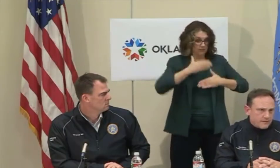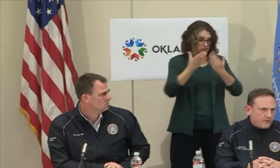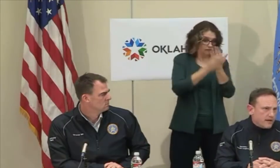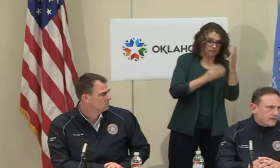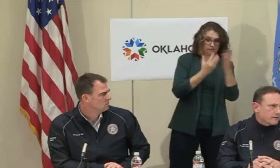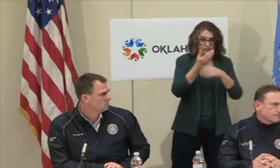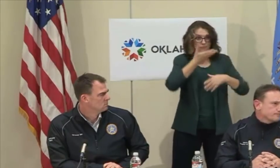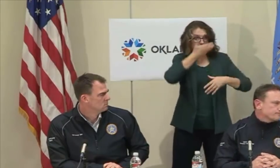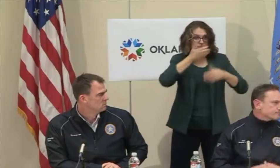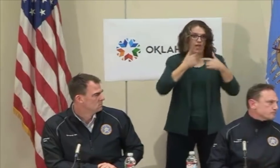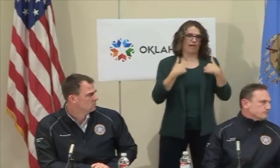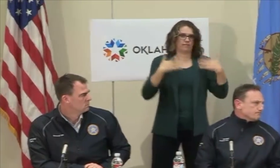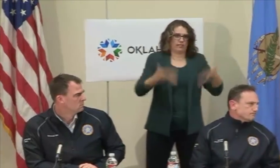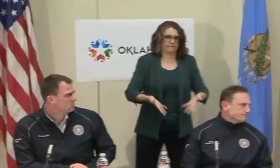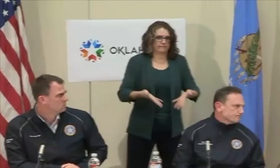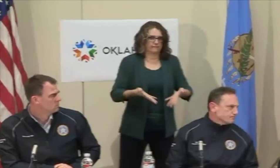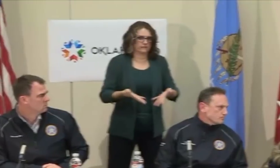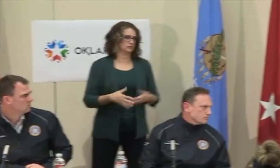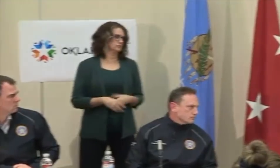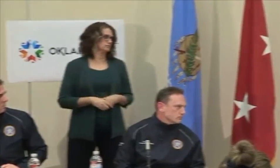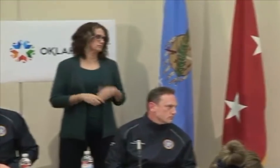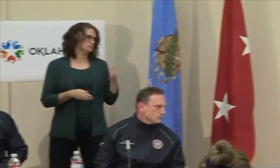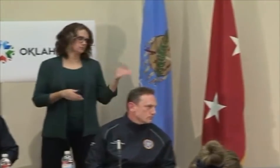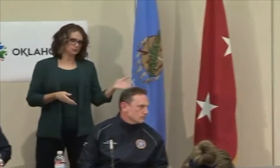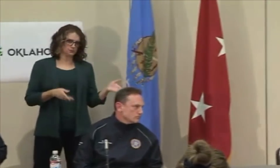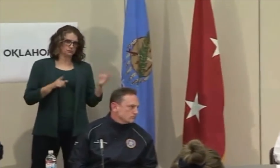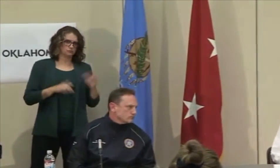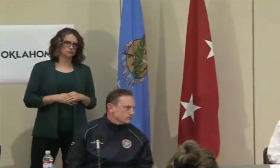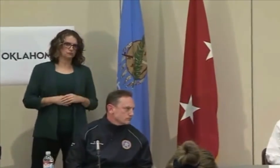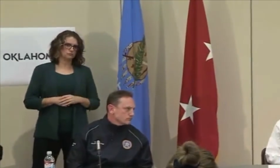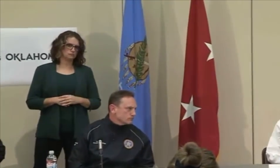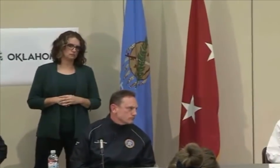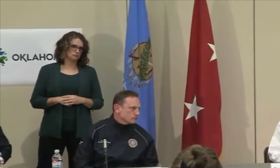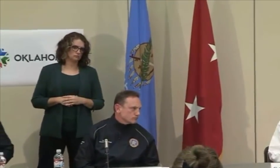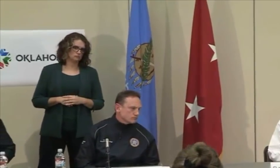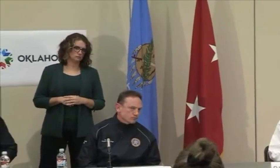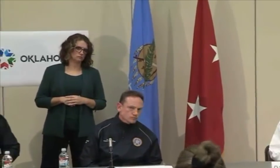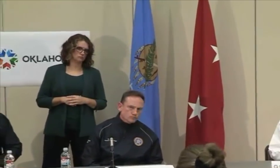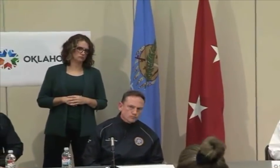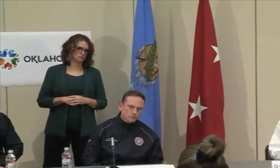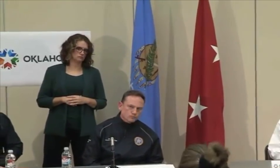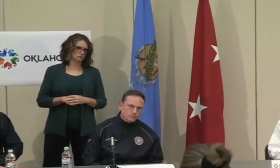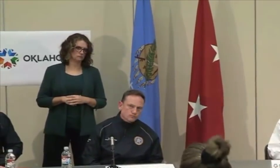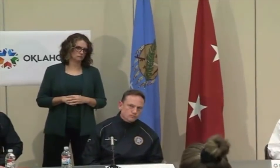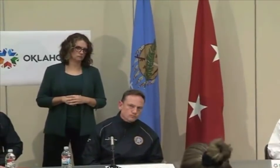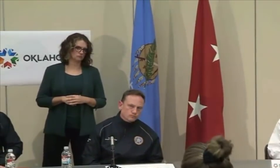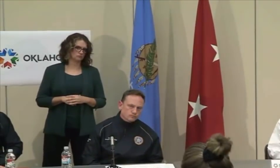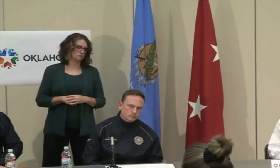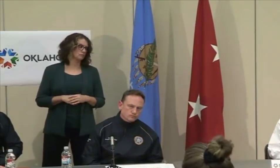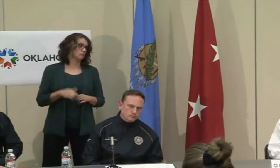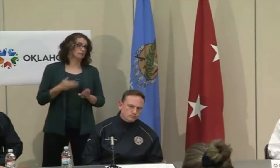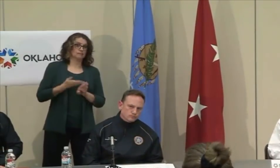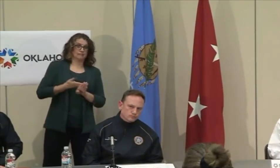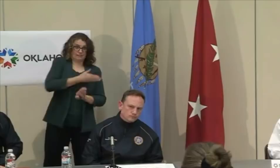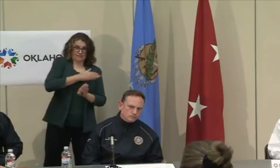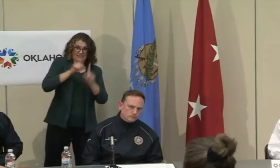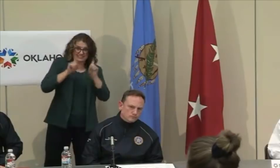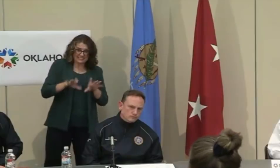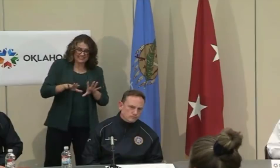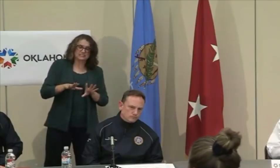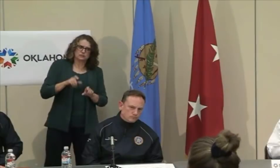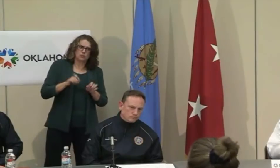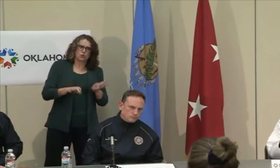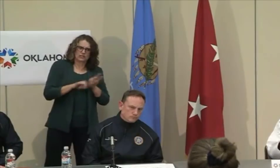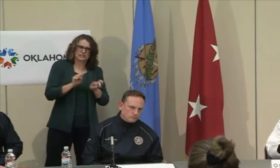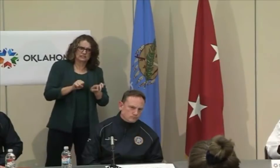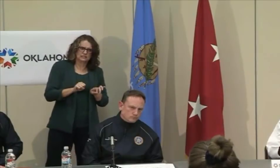testing and the like. So as I said before, testing is important. Our highest priority will be health